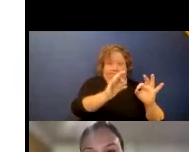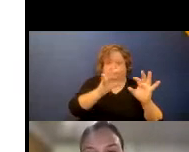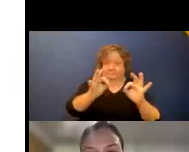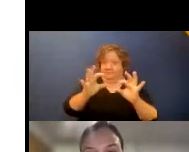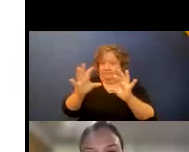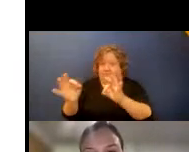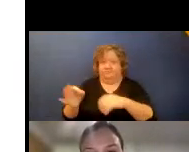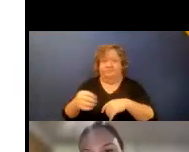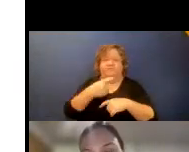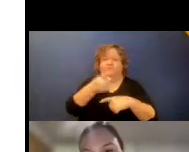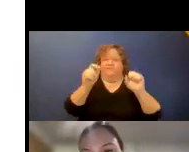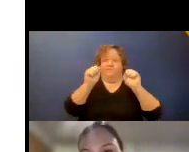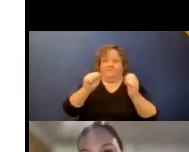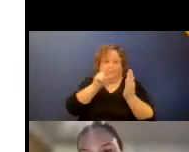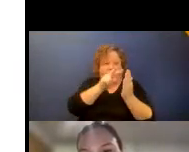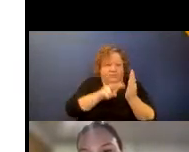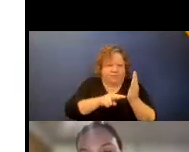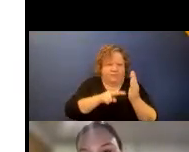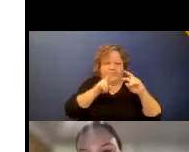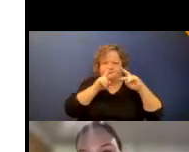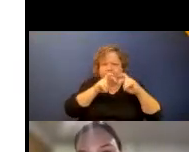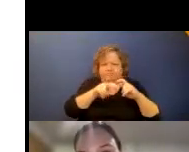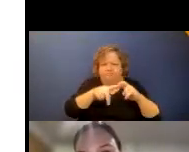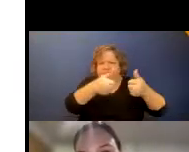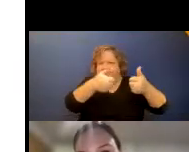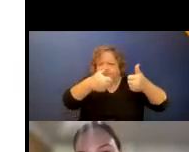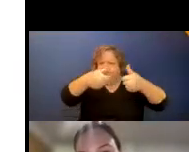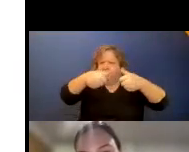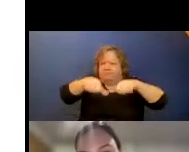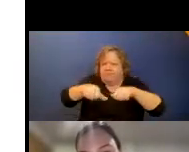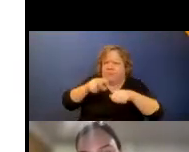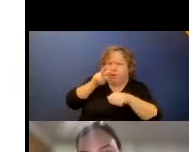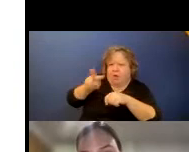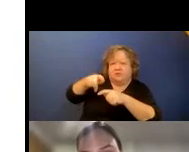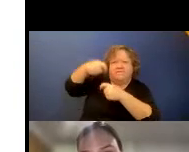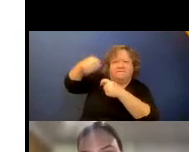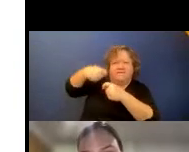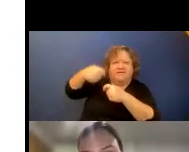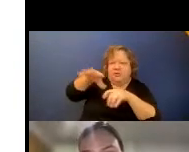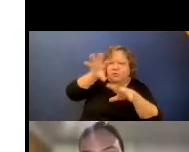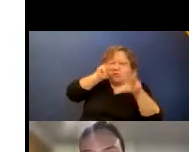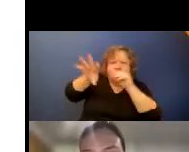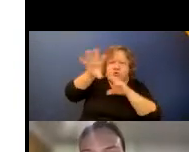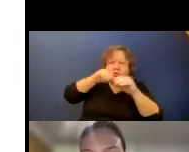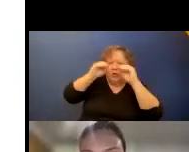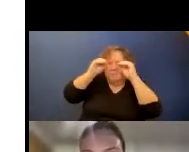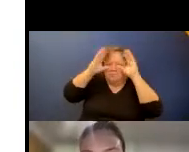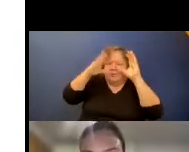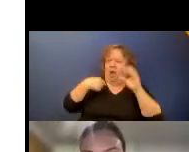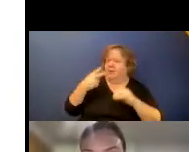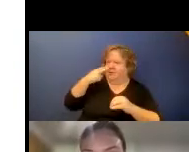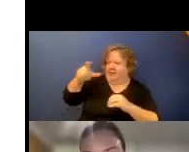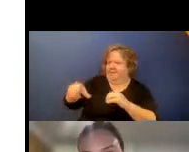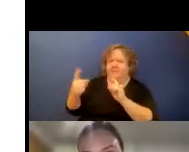can engage with case studies and success stories. That's that piece is sort of